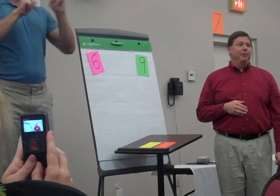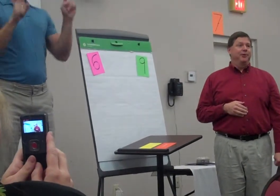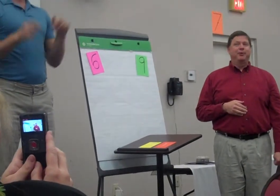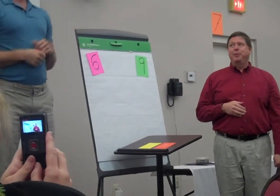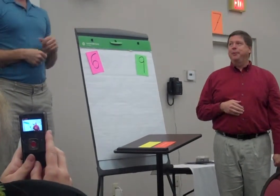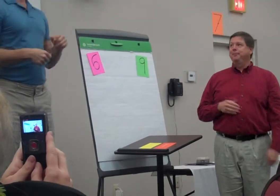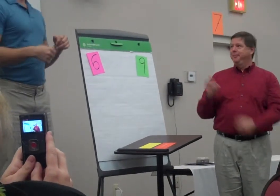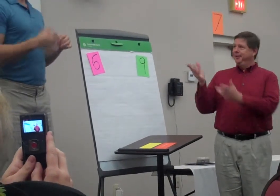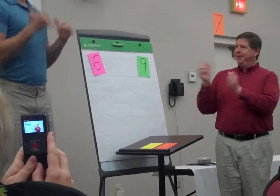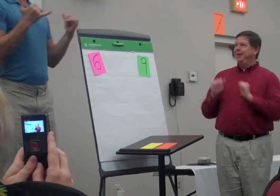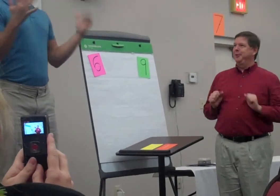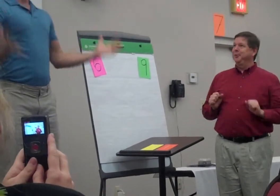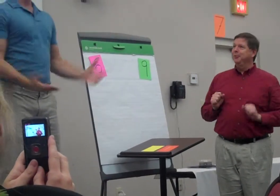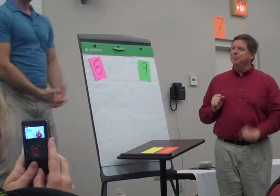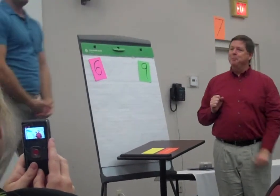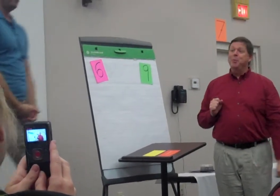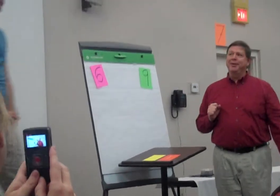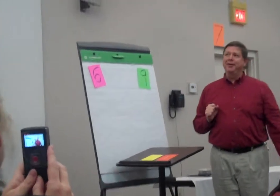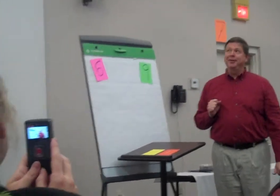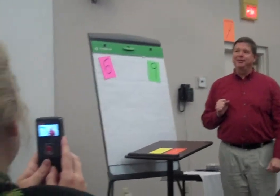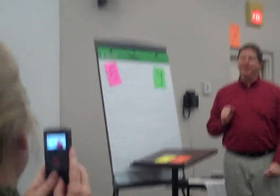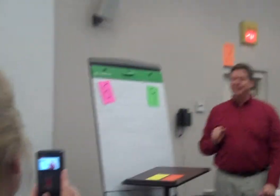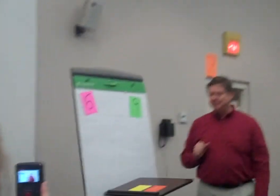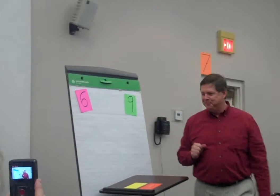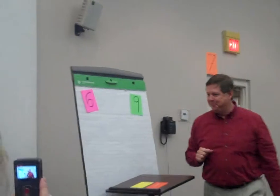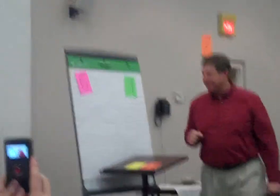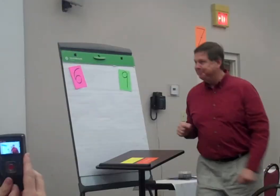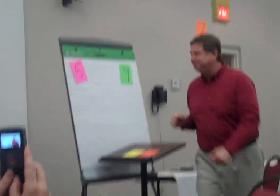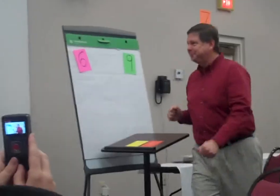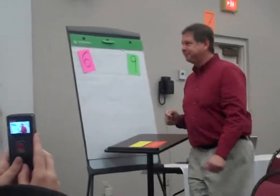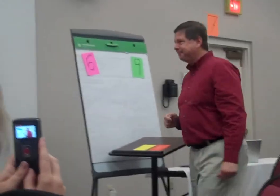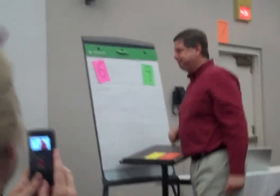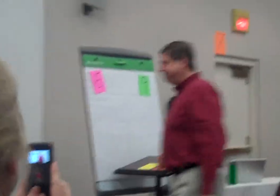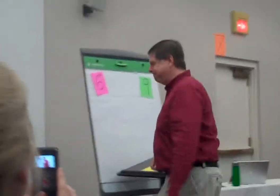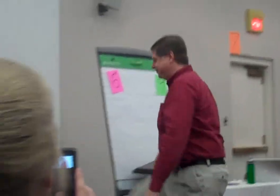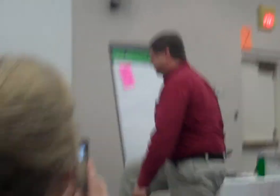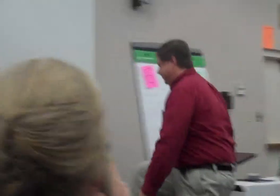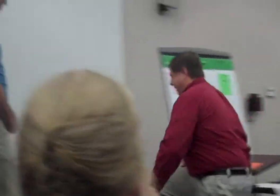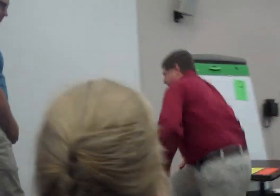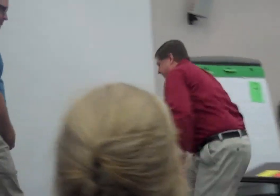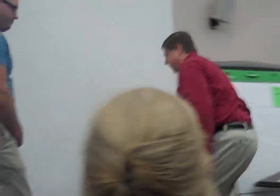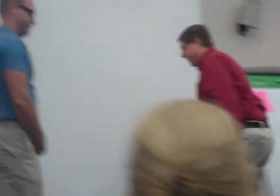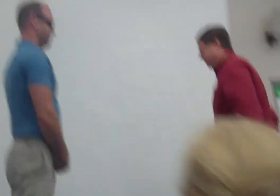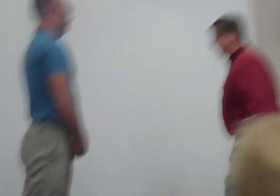silent mode for just a moment, and you're momentarily dismissed.